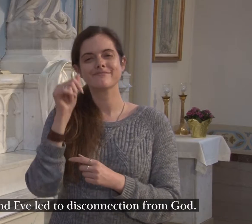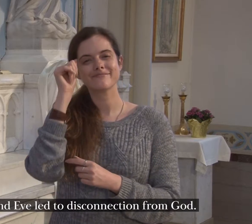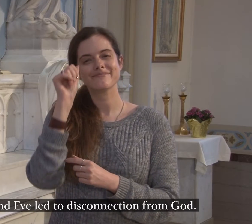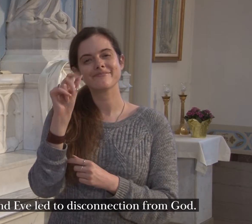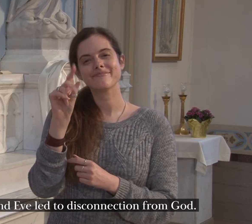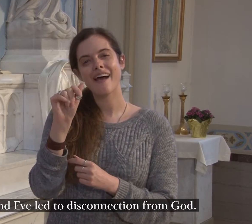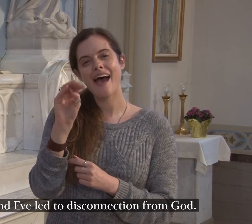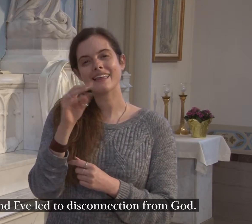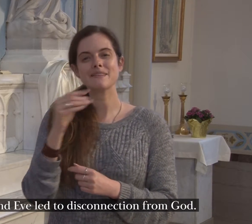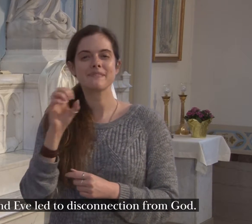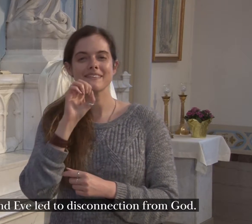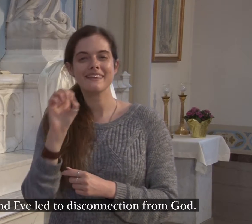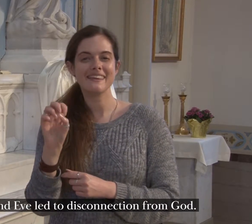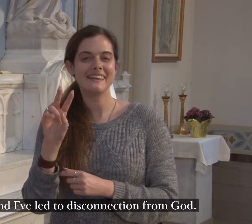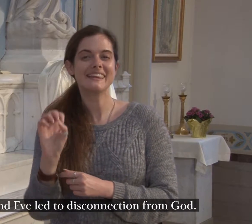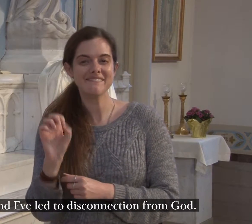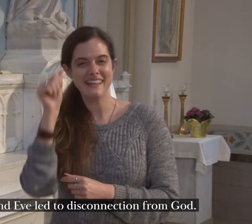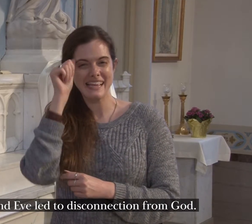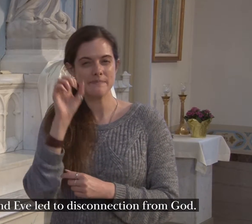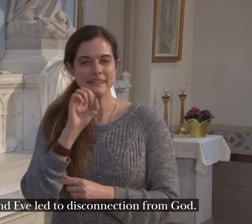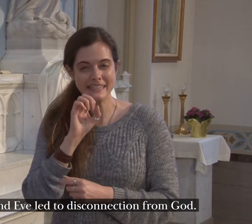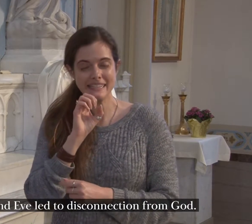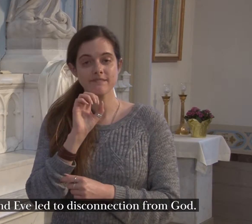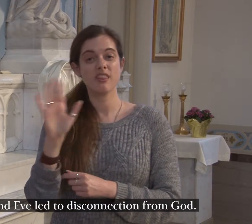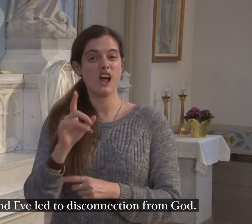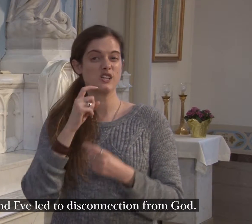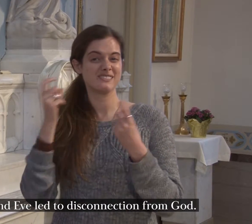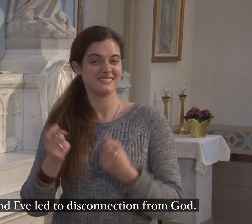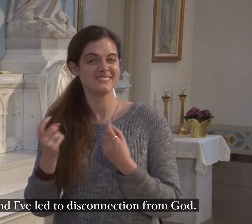The sin of Adam and Eve led to disconnection from God.